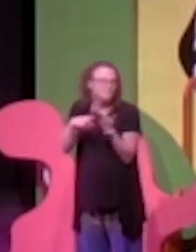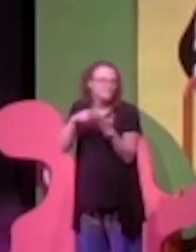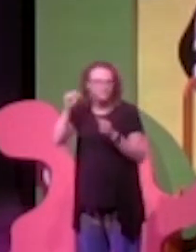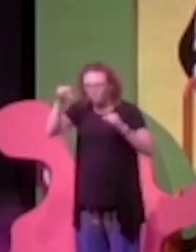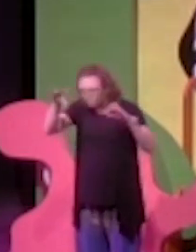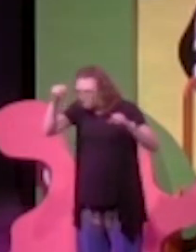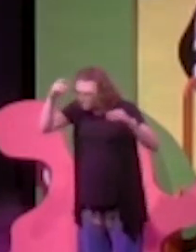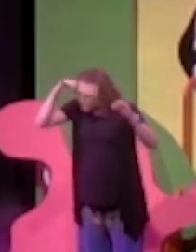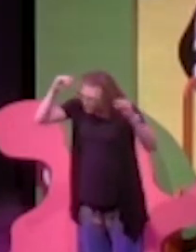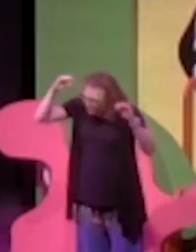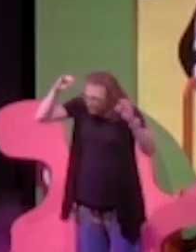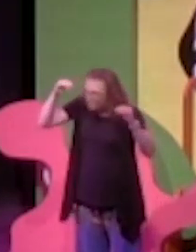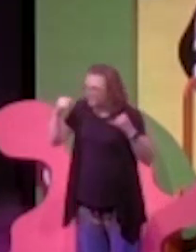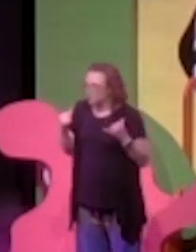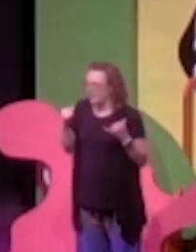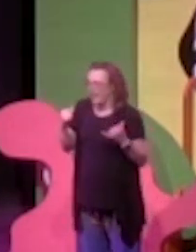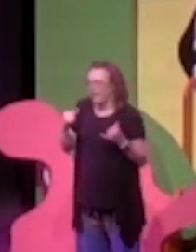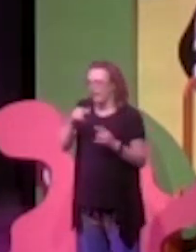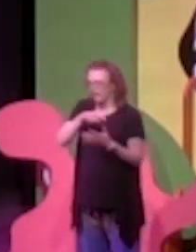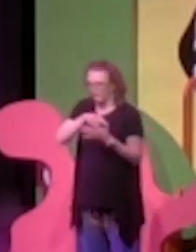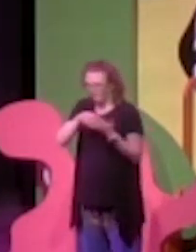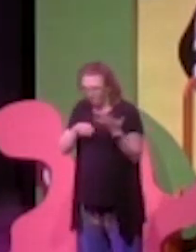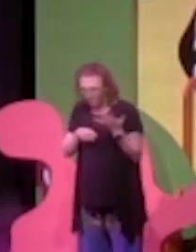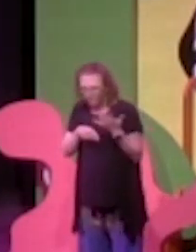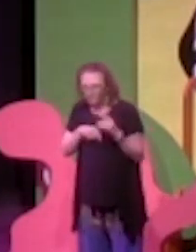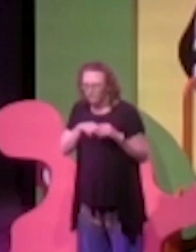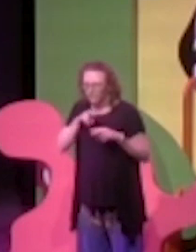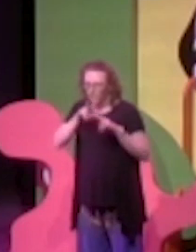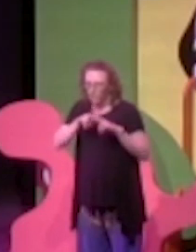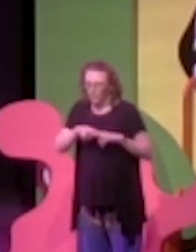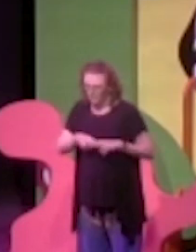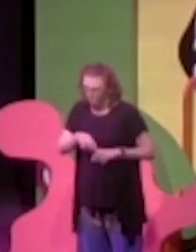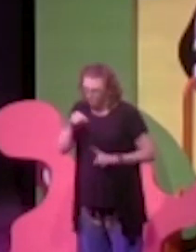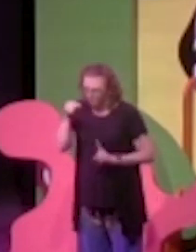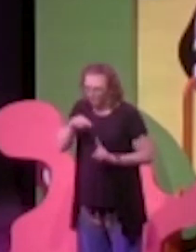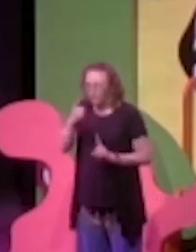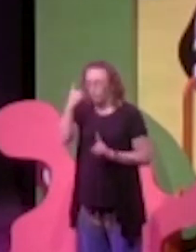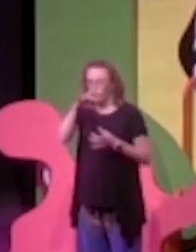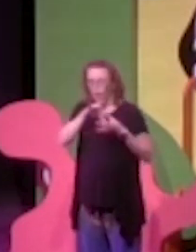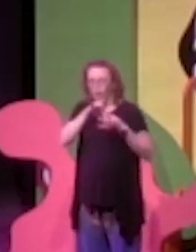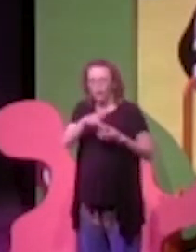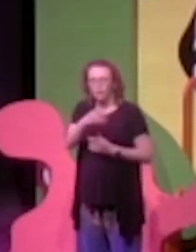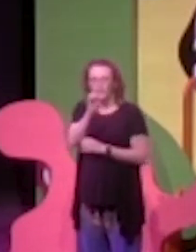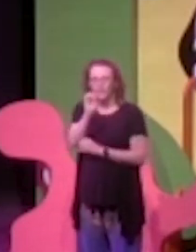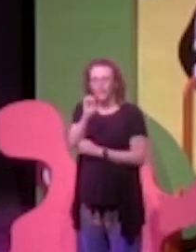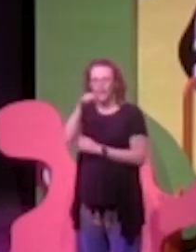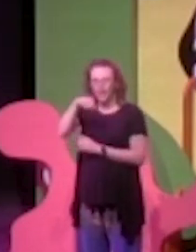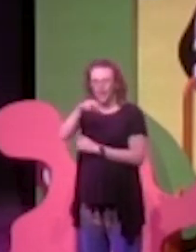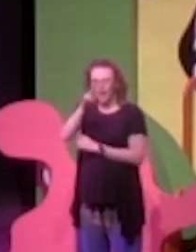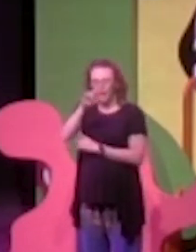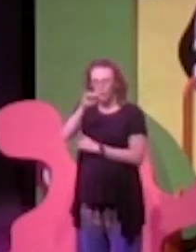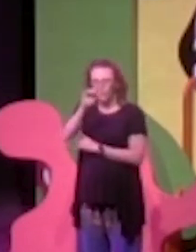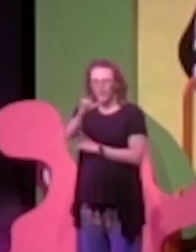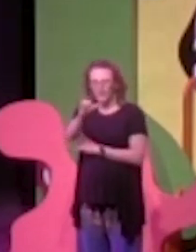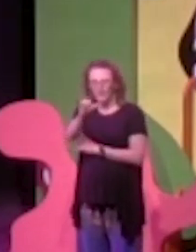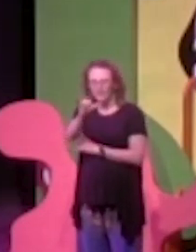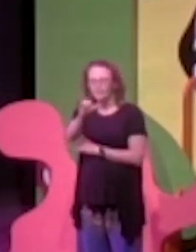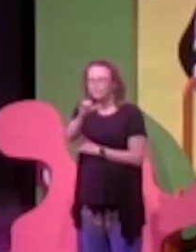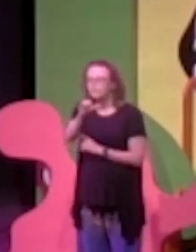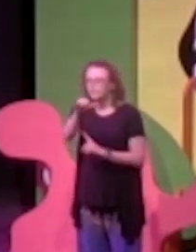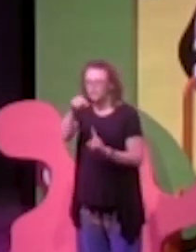talking about in that past line of conversation was around equity and how to remove barriers